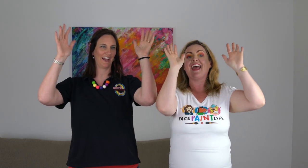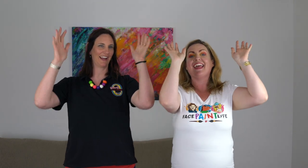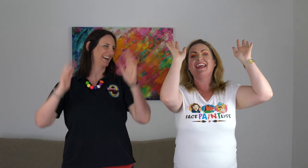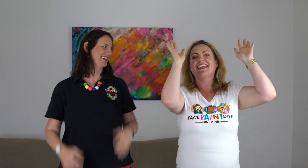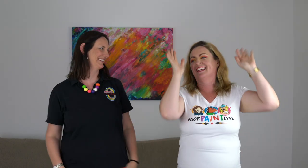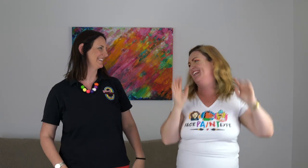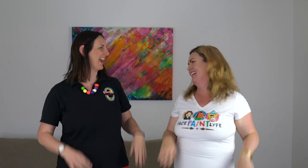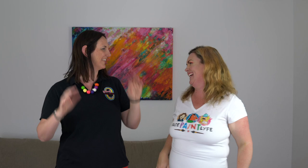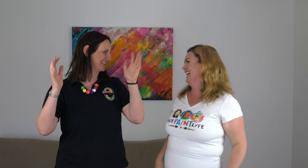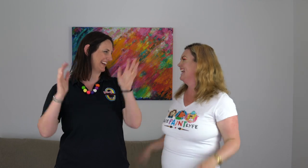Hooray! Yeah, well